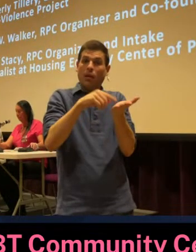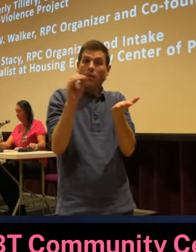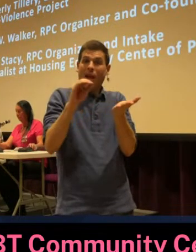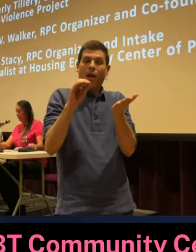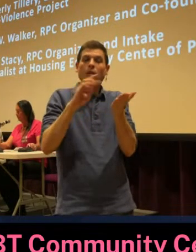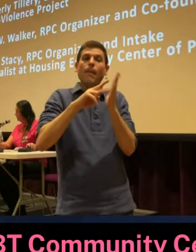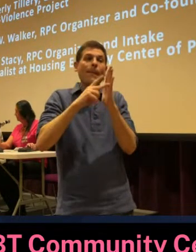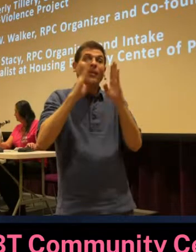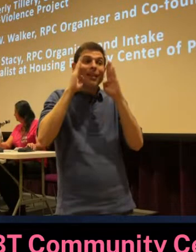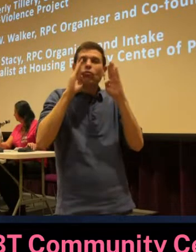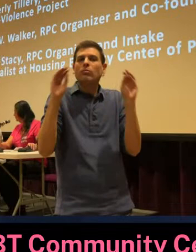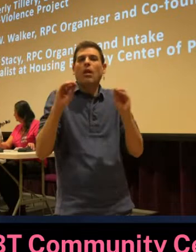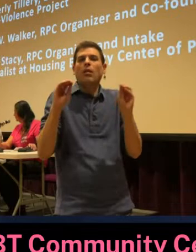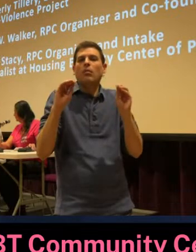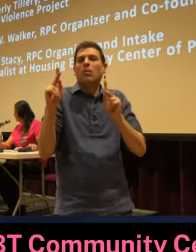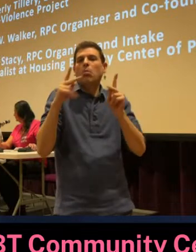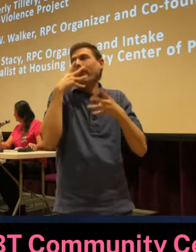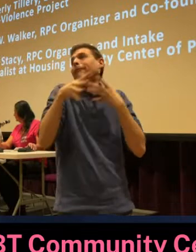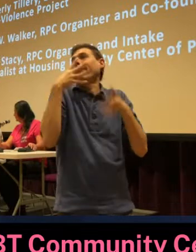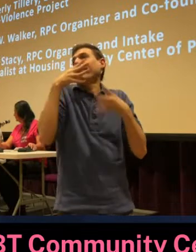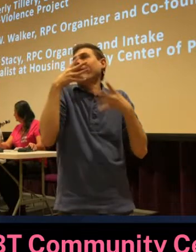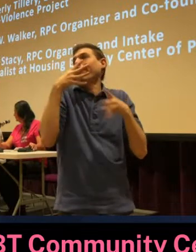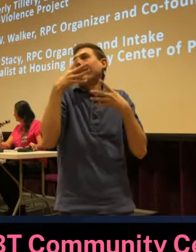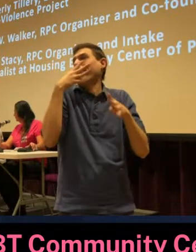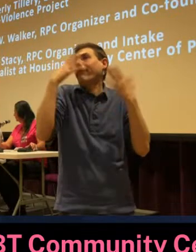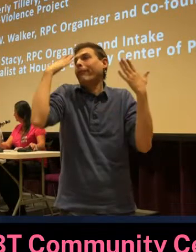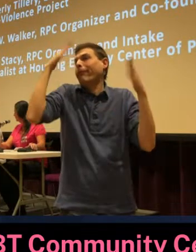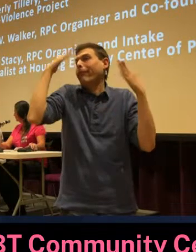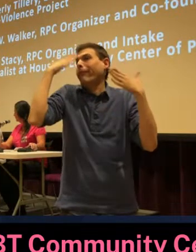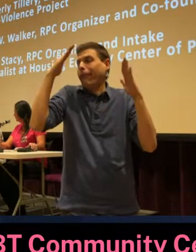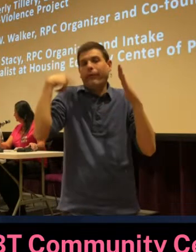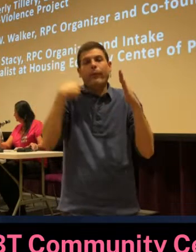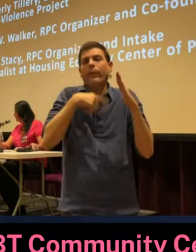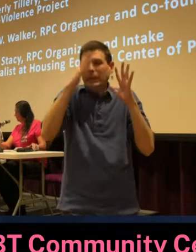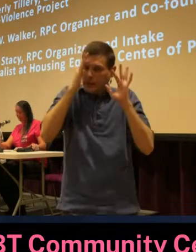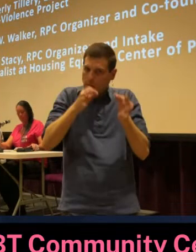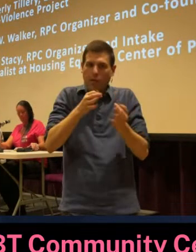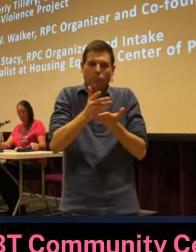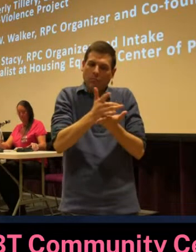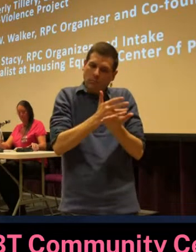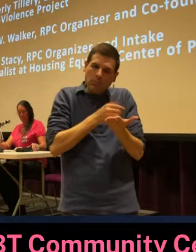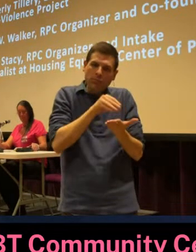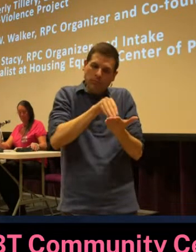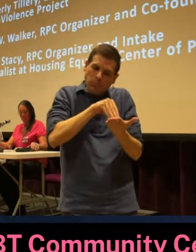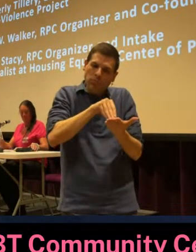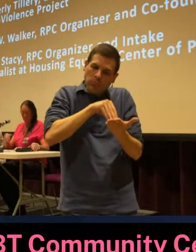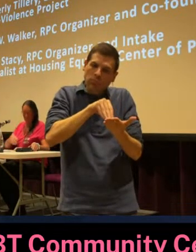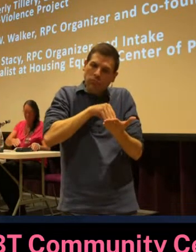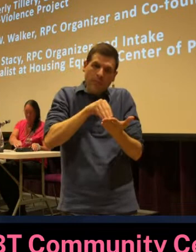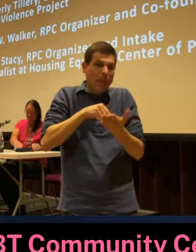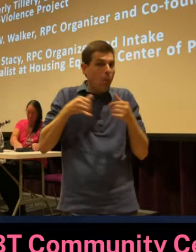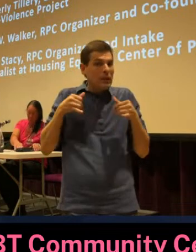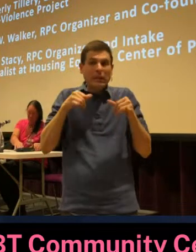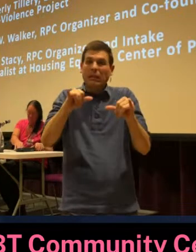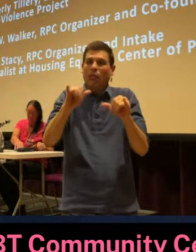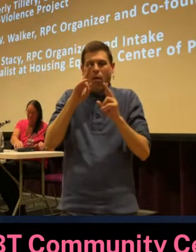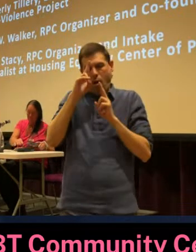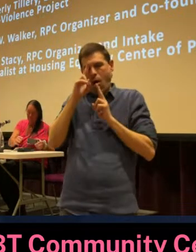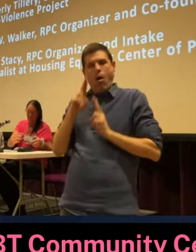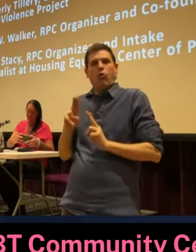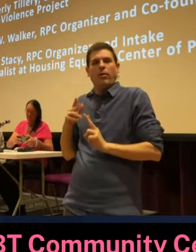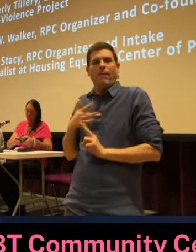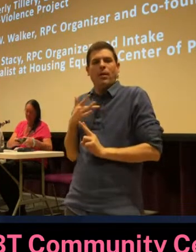who can ourselves and each other. And to this day, we really try to honor that